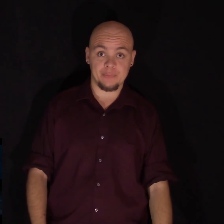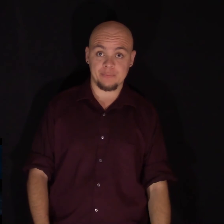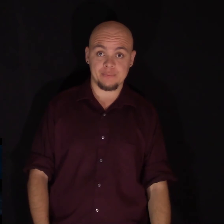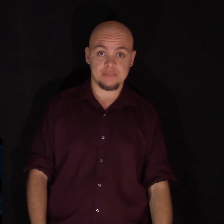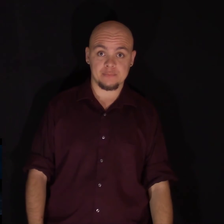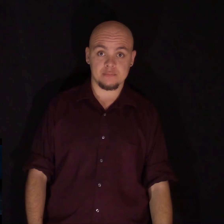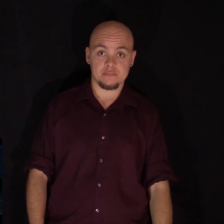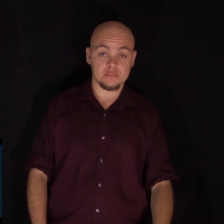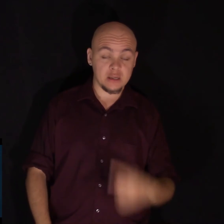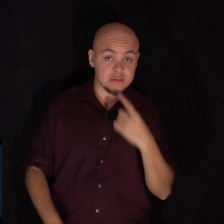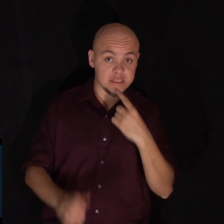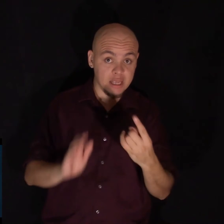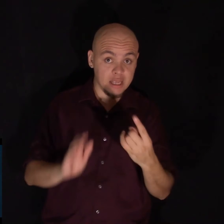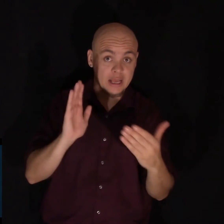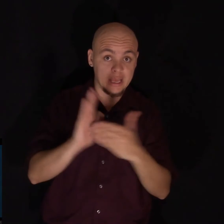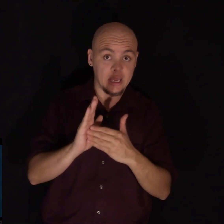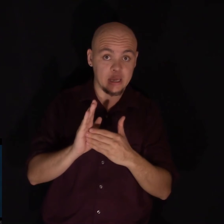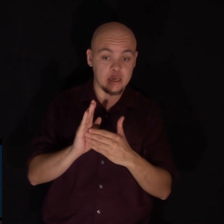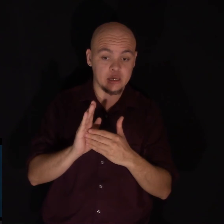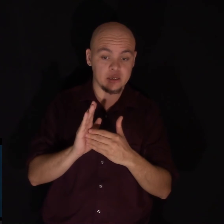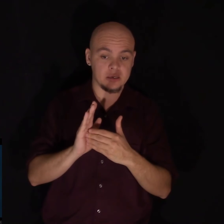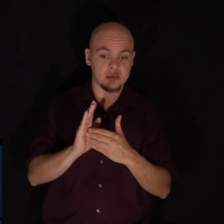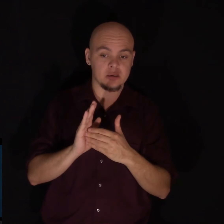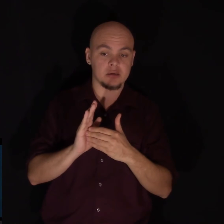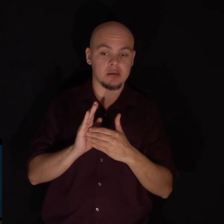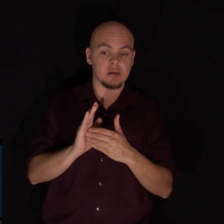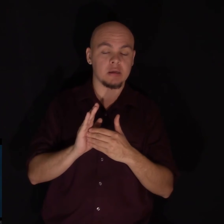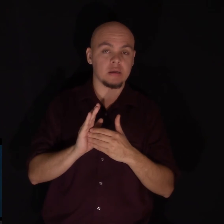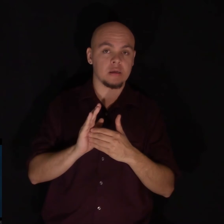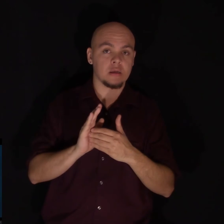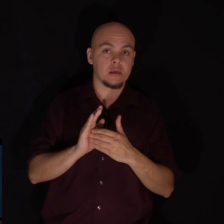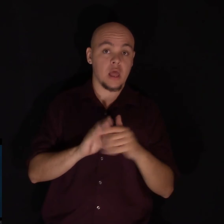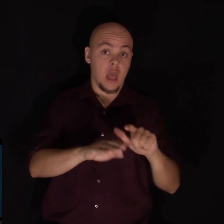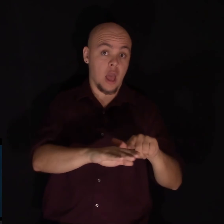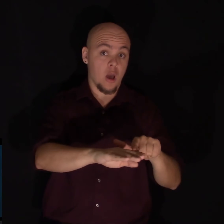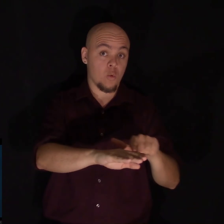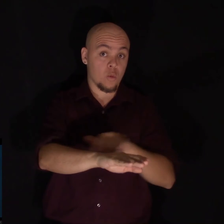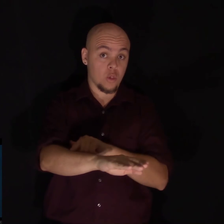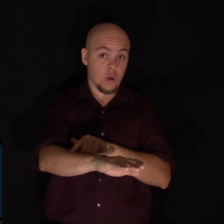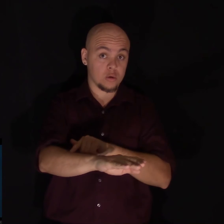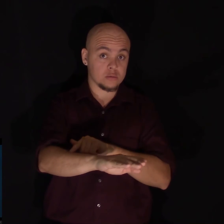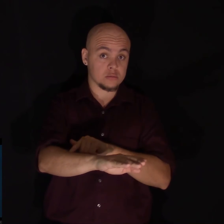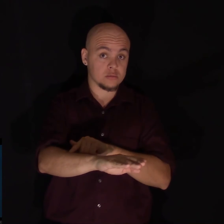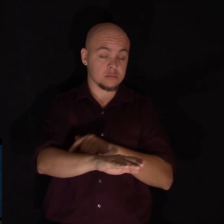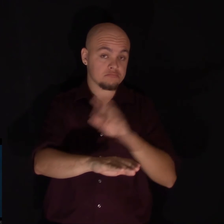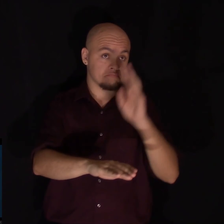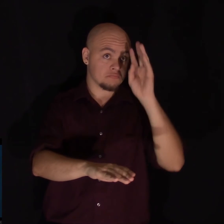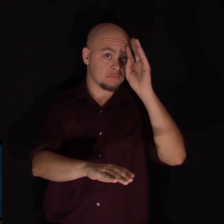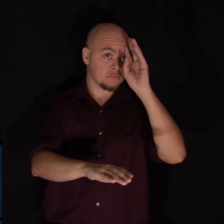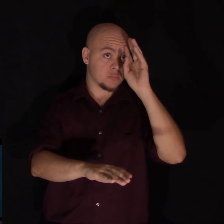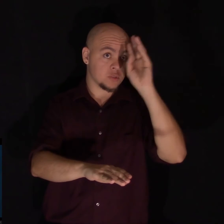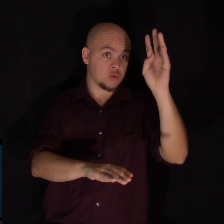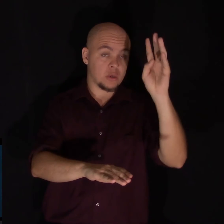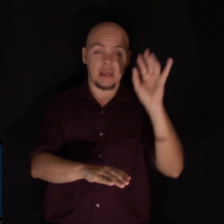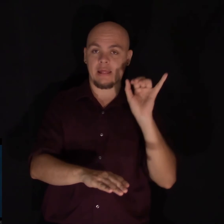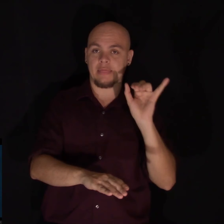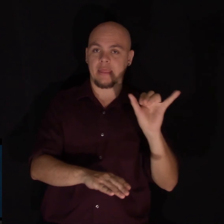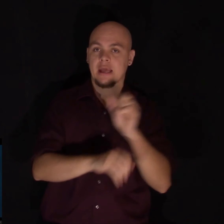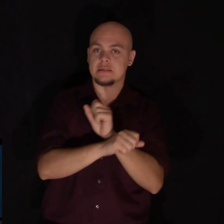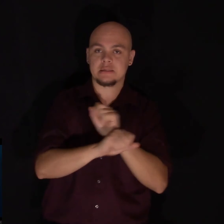Let me say that again. We have no idea how long it will take us to create the conditions to do that